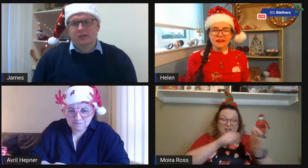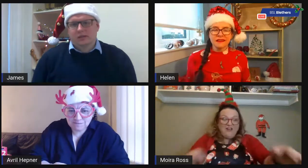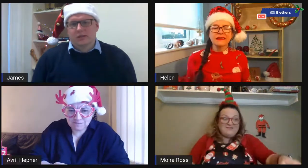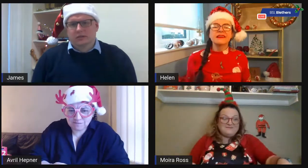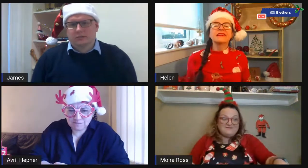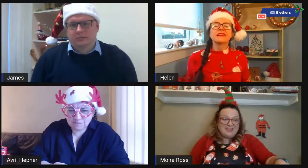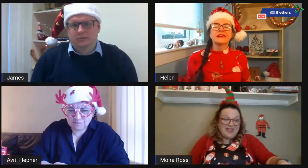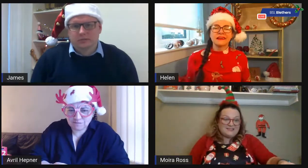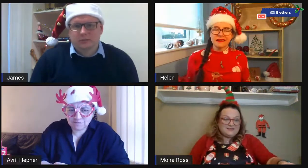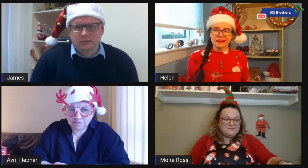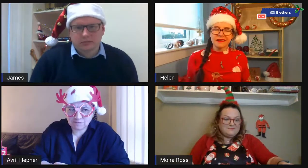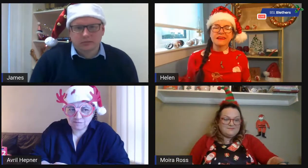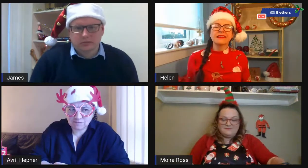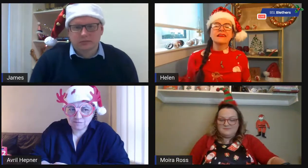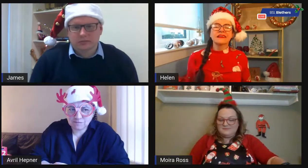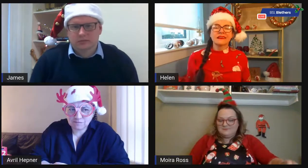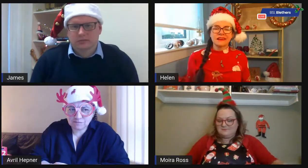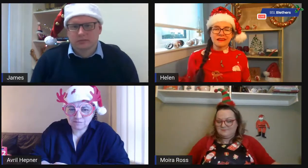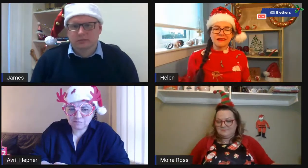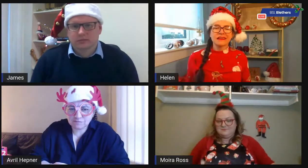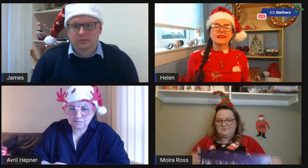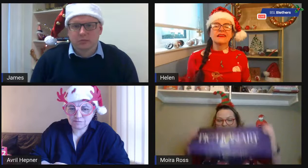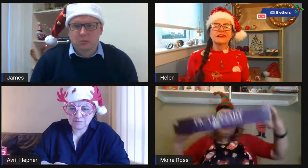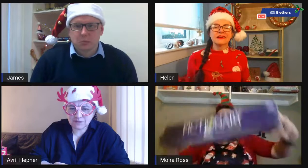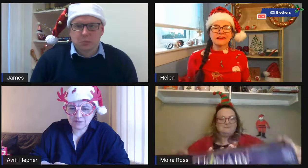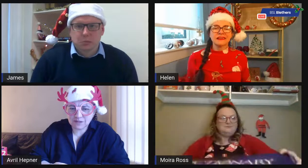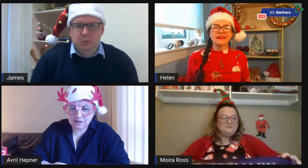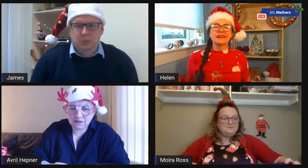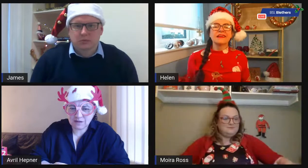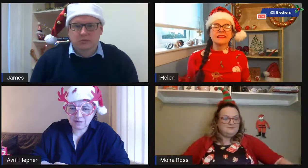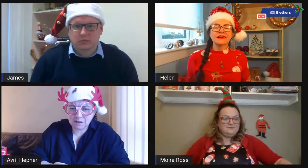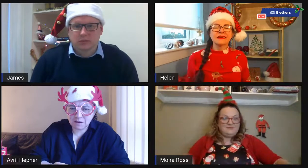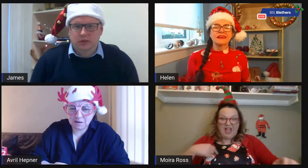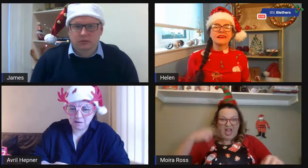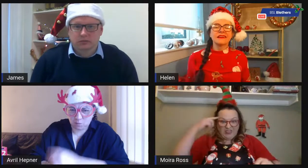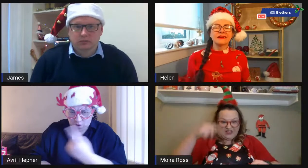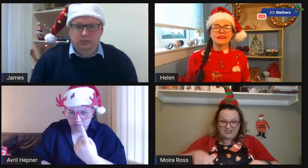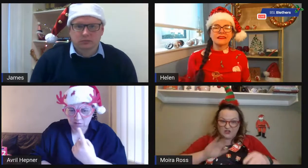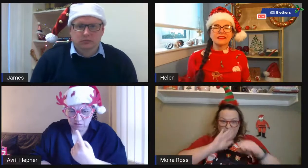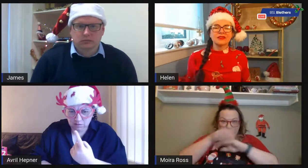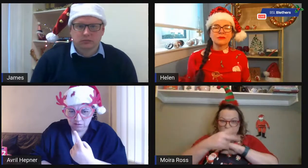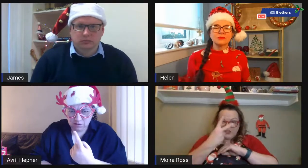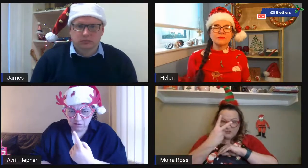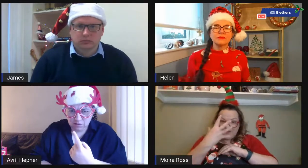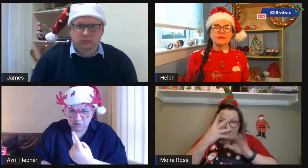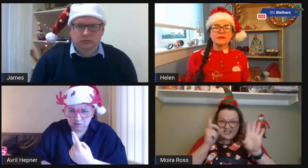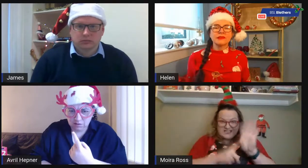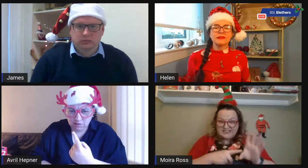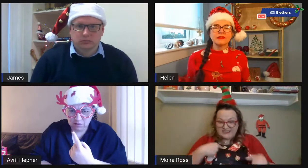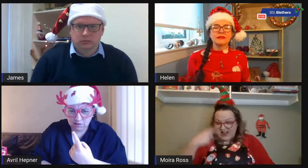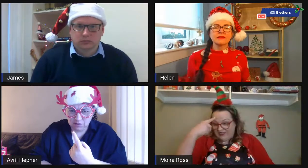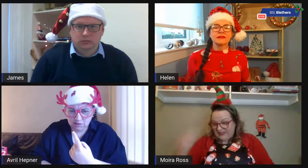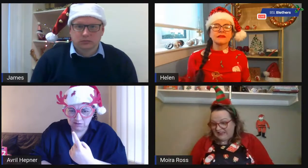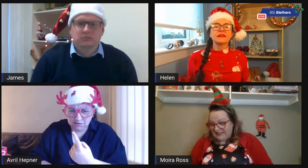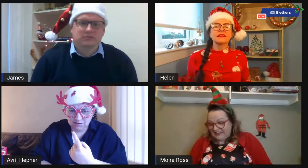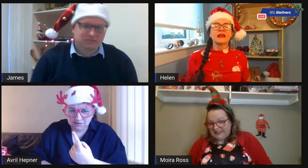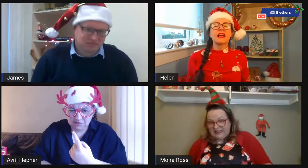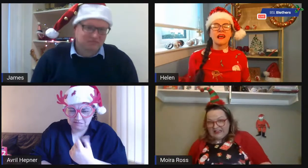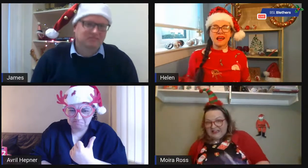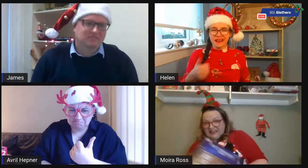it's a TV, it's a film, whatever, but you're now doing it through drawing as a medium. So I think